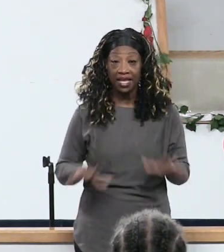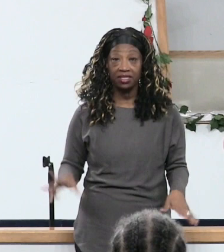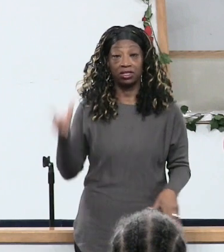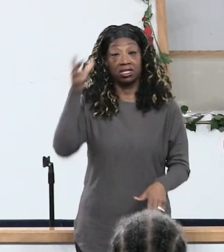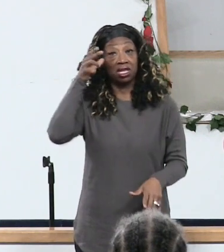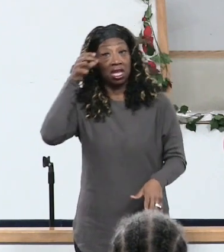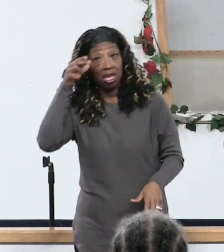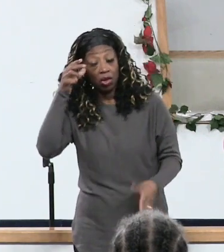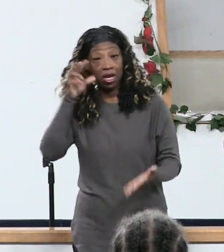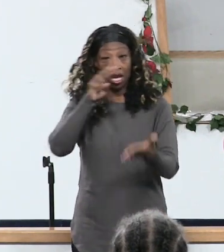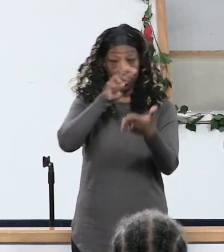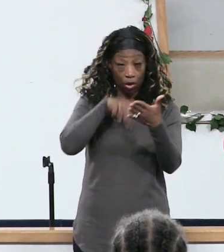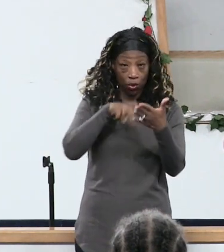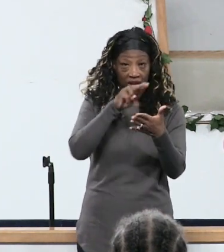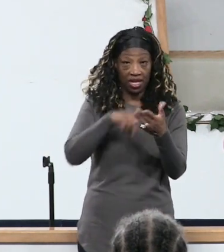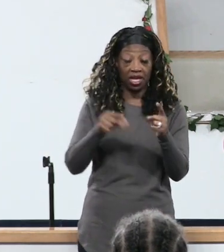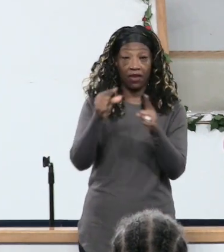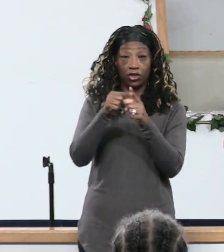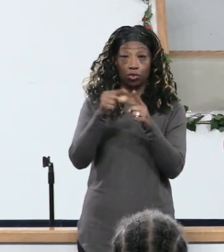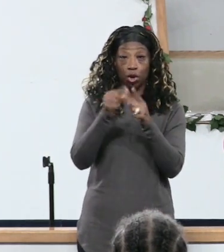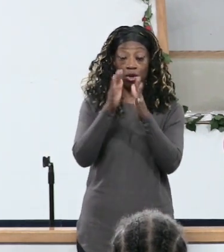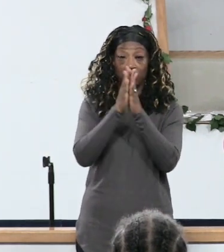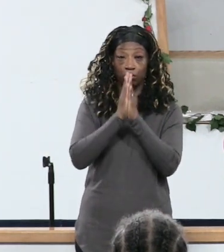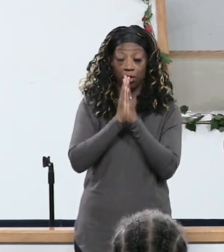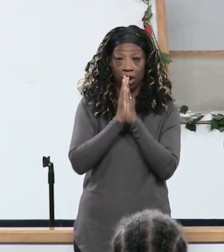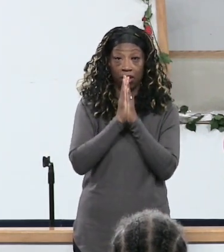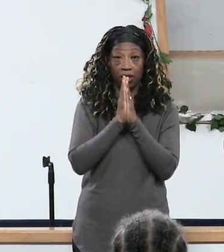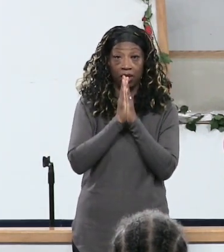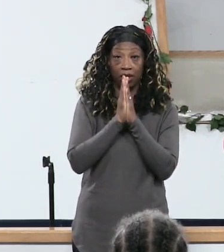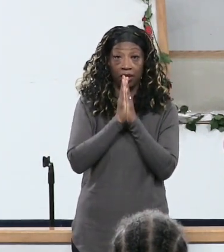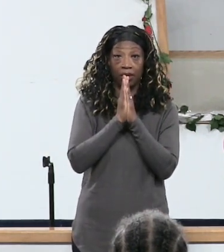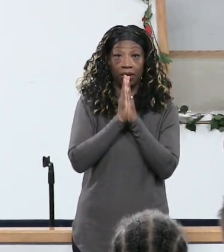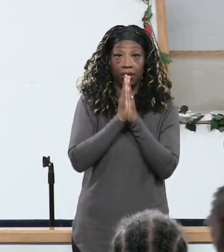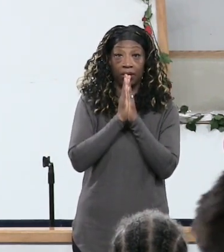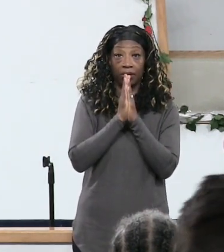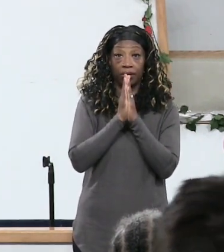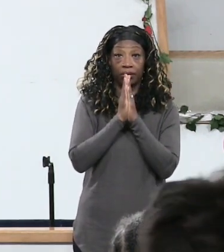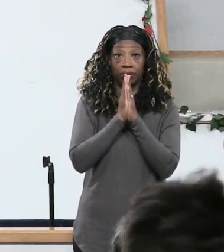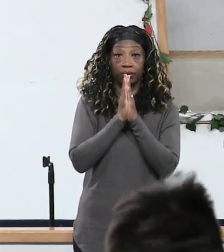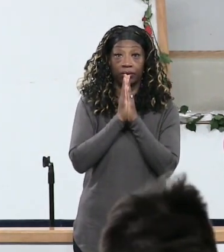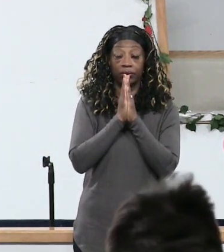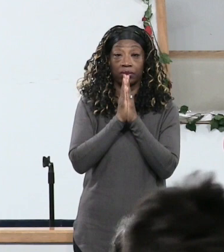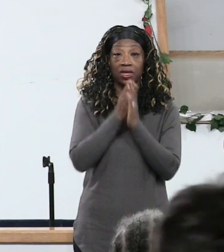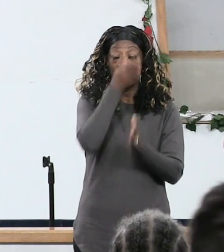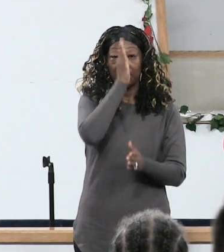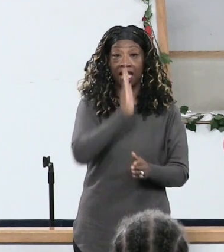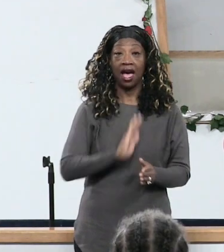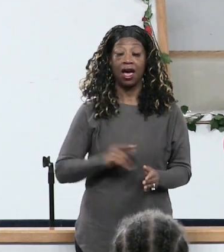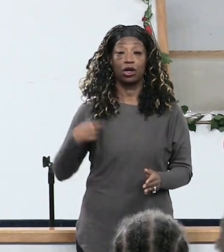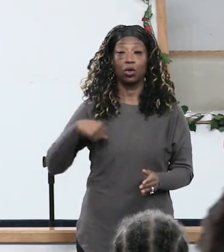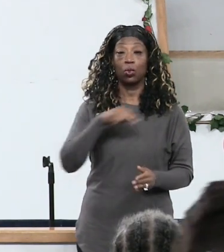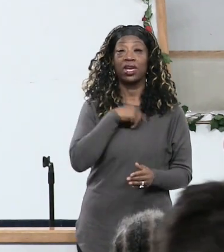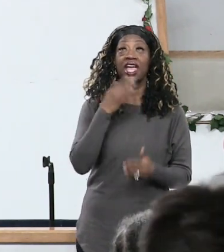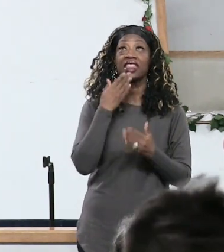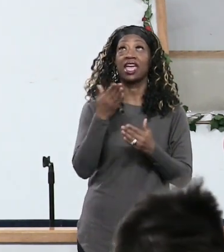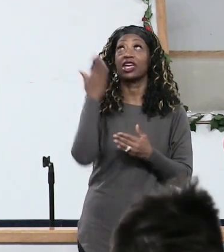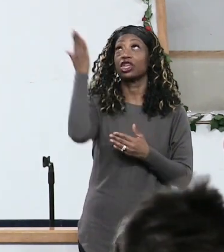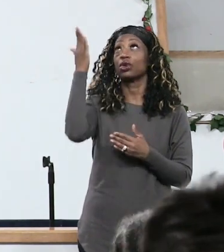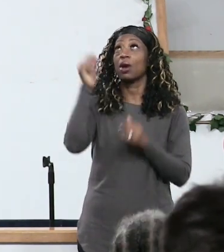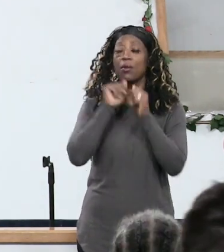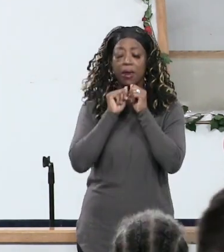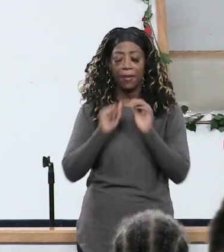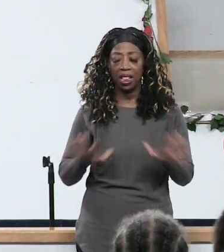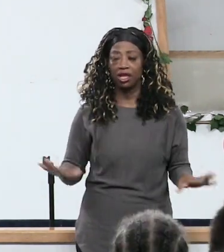and reading of his word. May we bow our heads in prayer. Father, we thank you and we bless